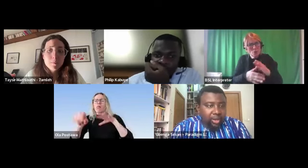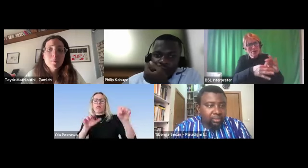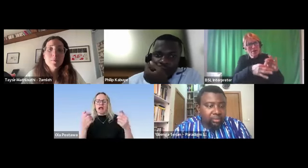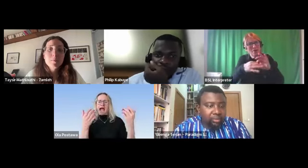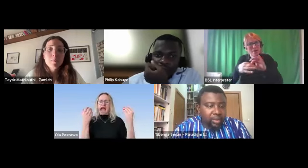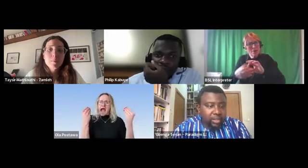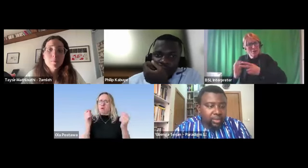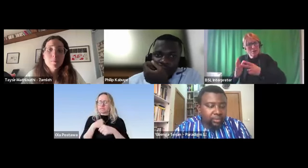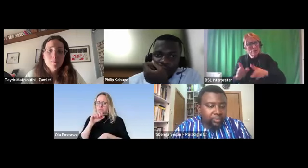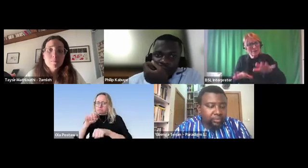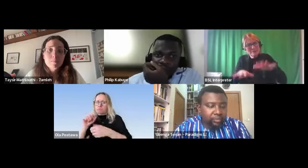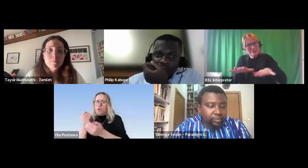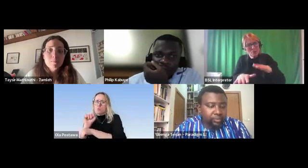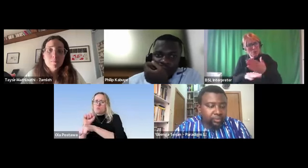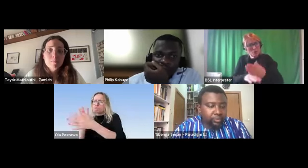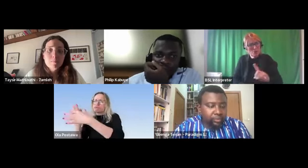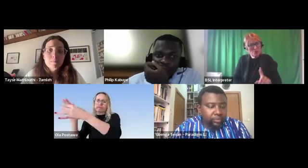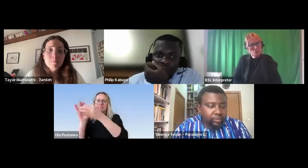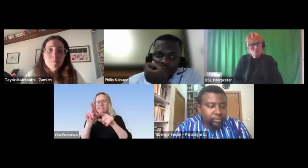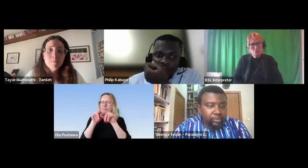doing similar work? Thanks.